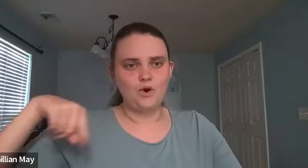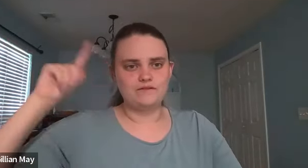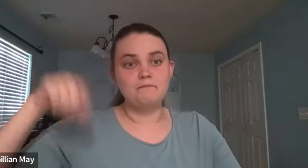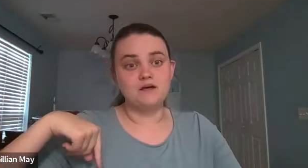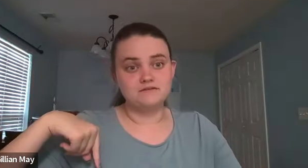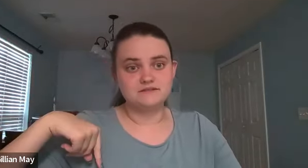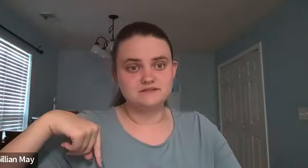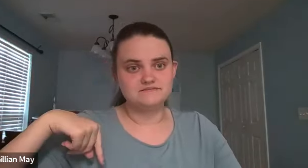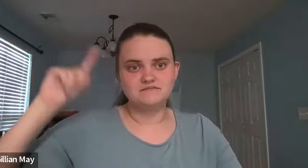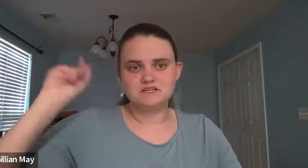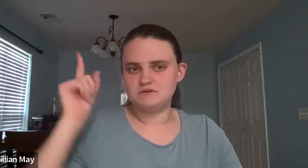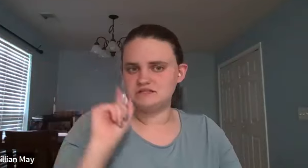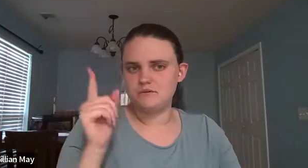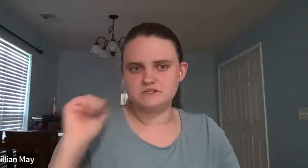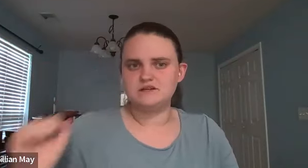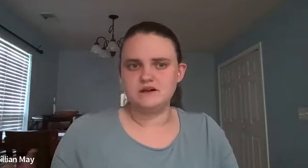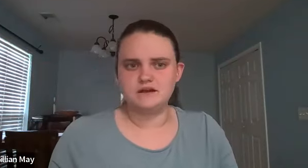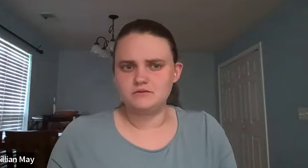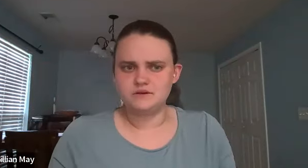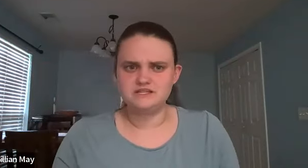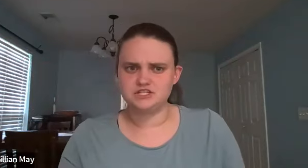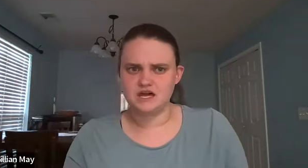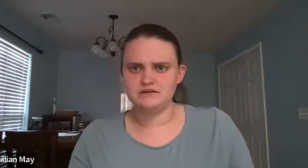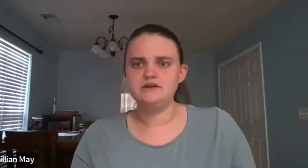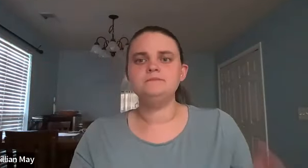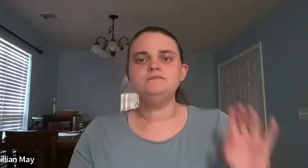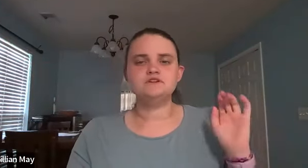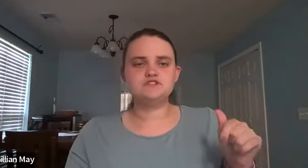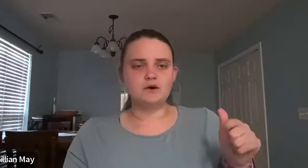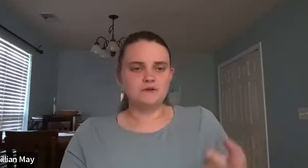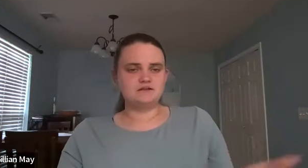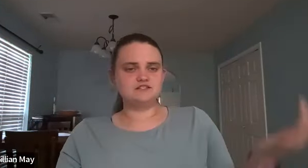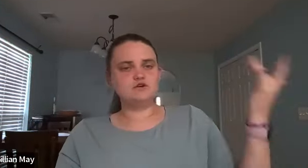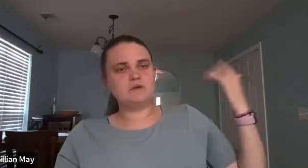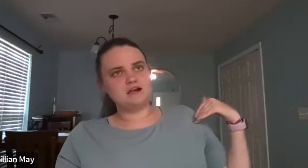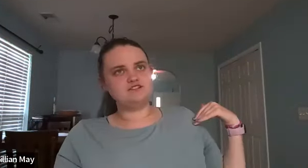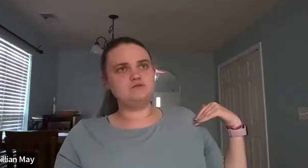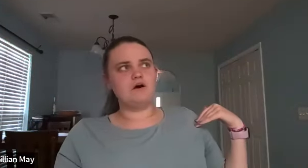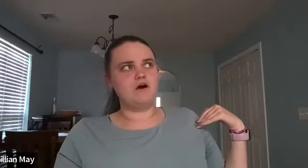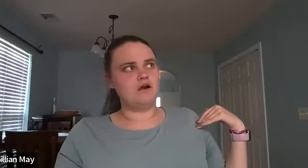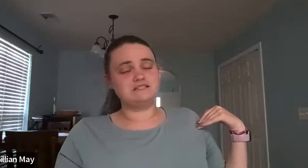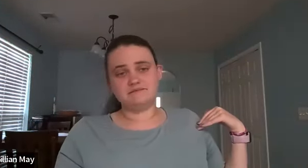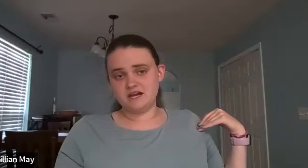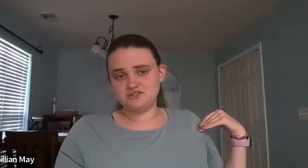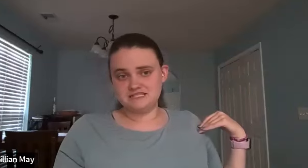for the months, because I realized that one was not, I don't think we touched that. So let's go back to our St. Patrick's